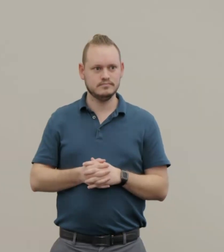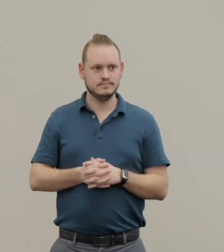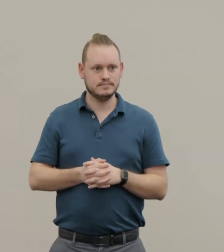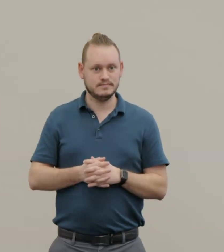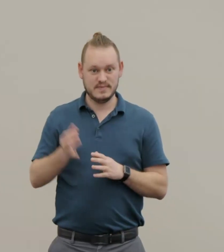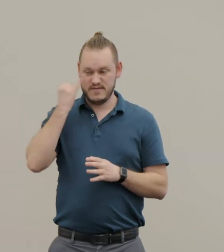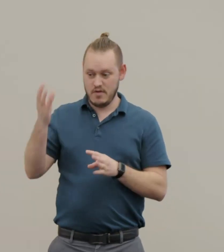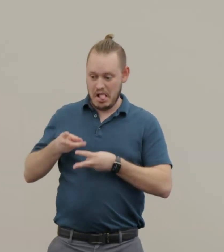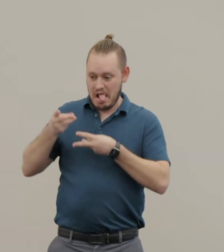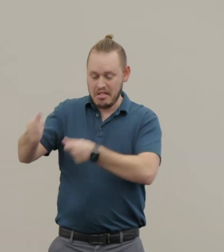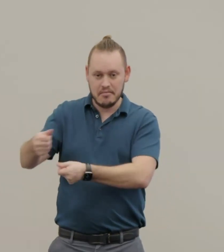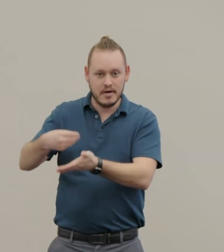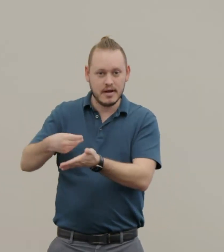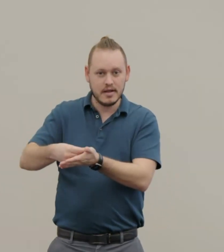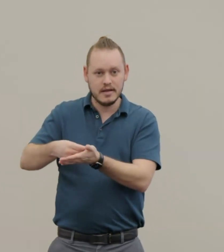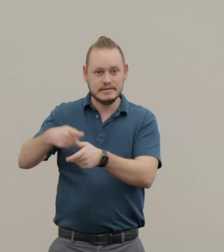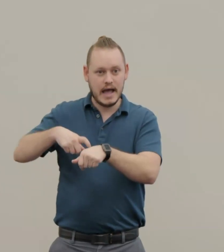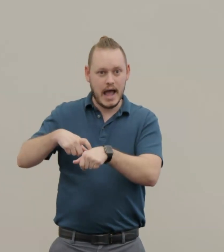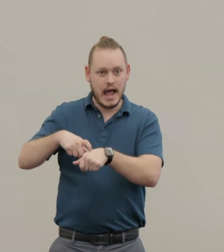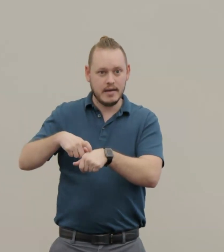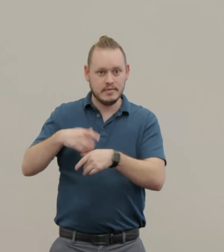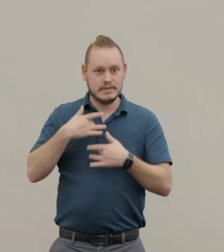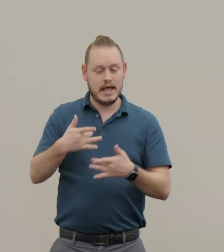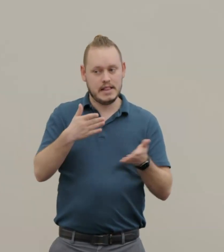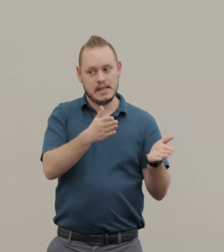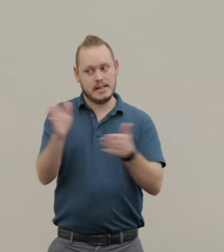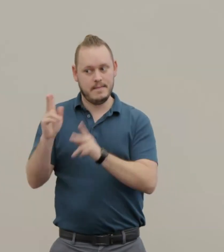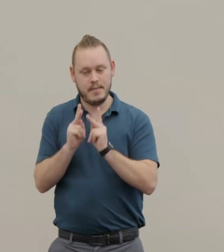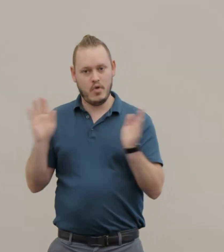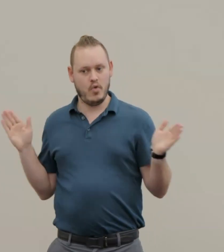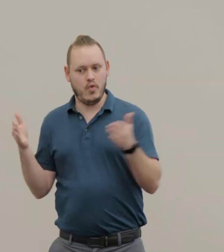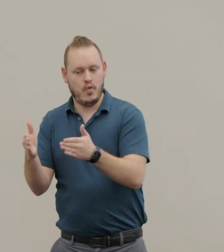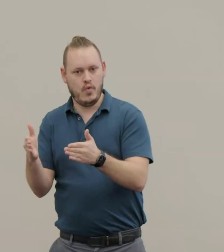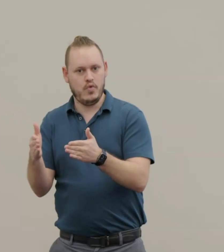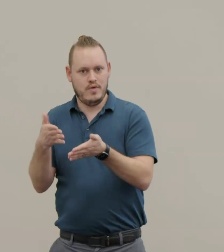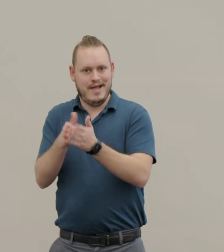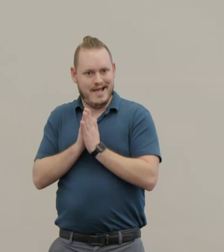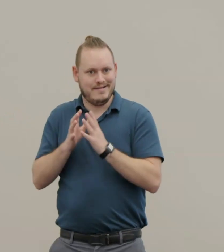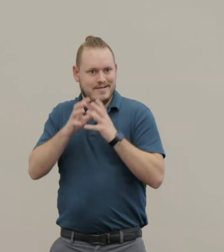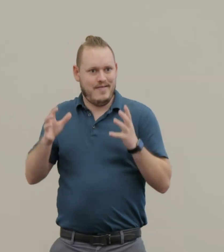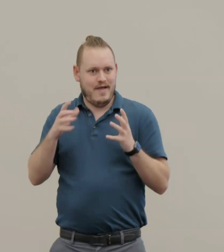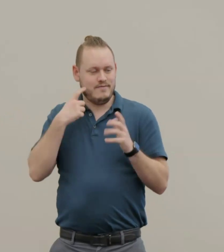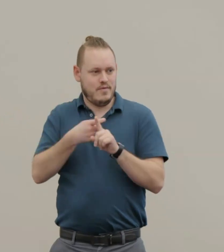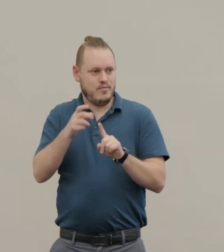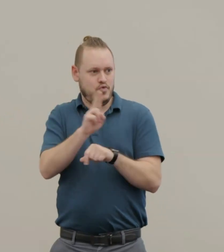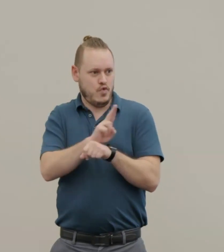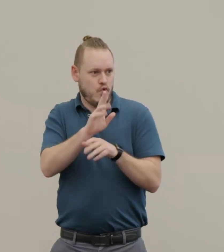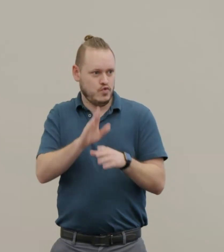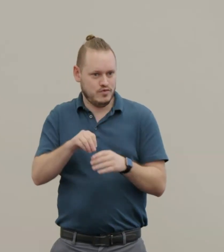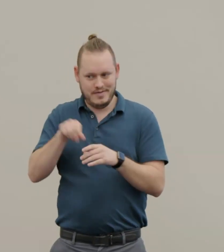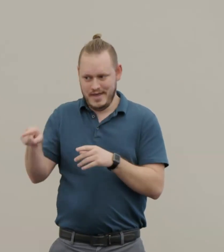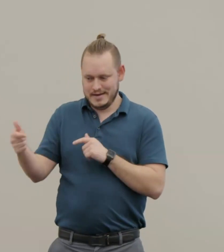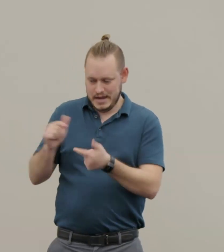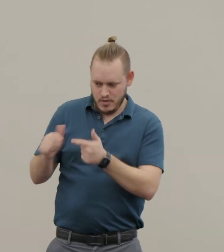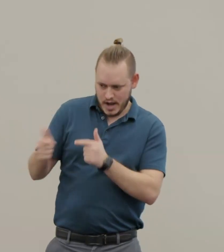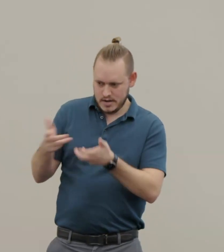If you spent that time and money on it, you're likely driving a lot of traffic to it. You're likely asking a lot from your users in it to